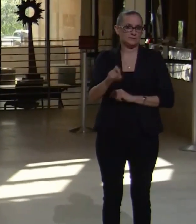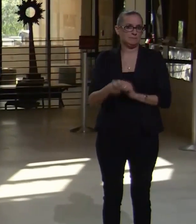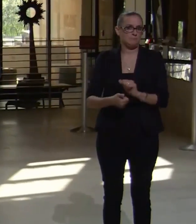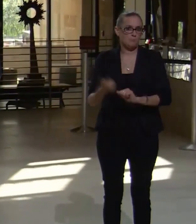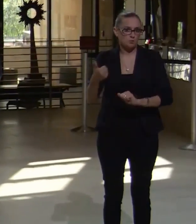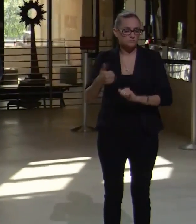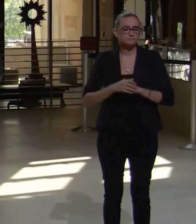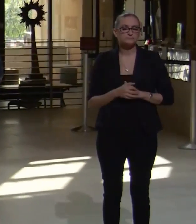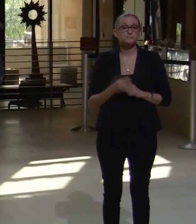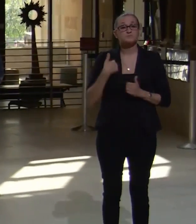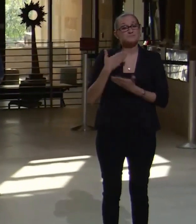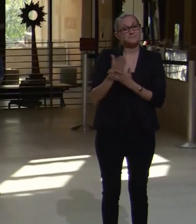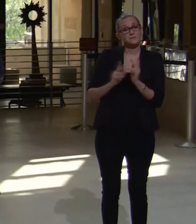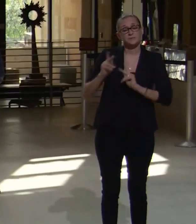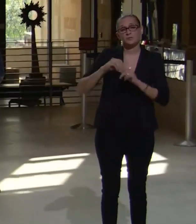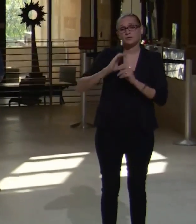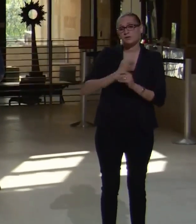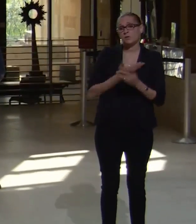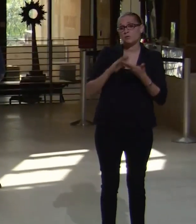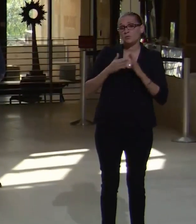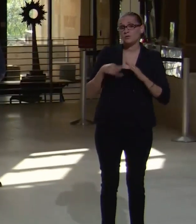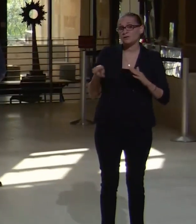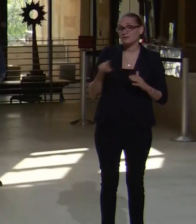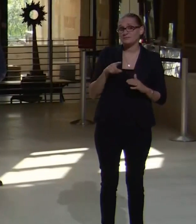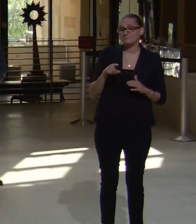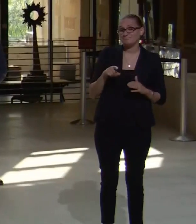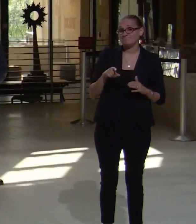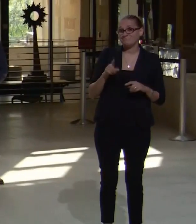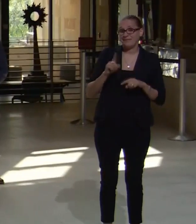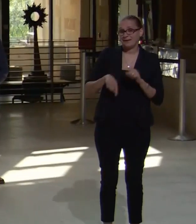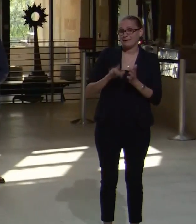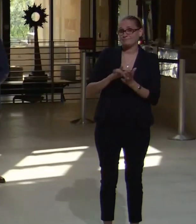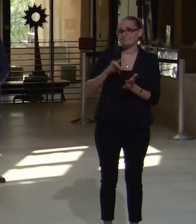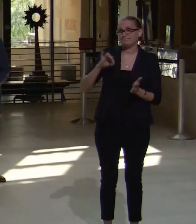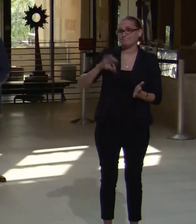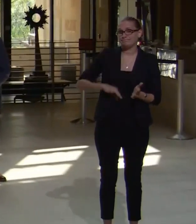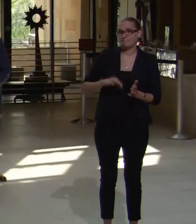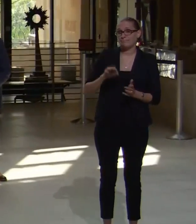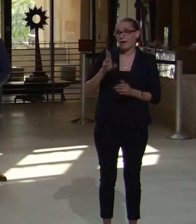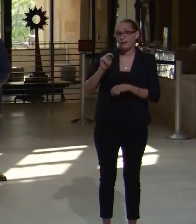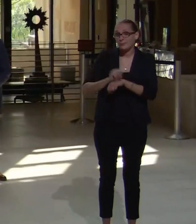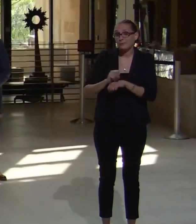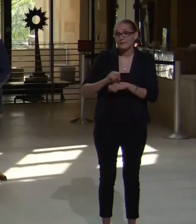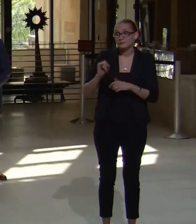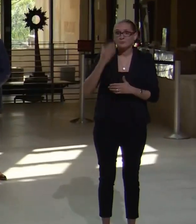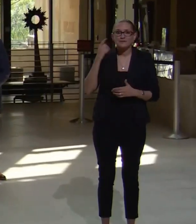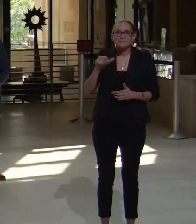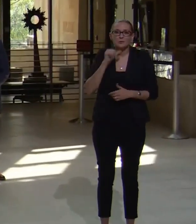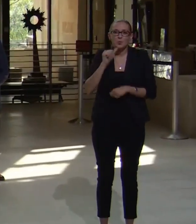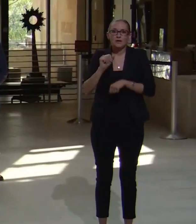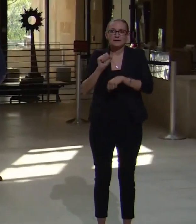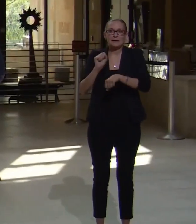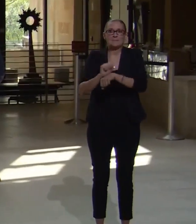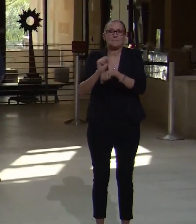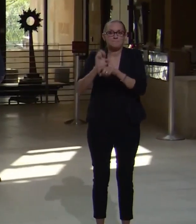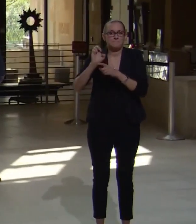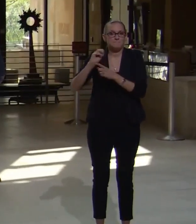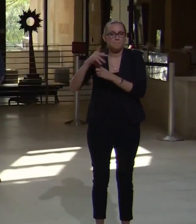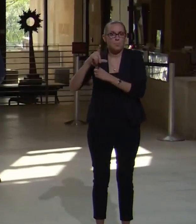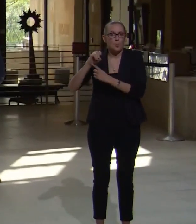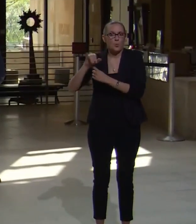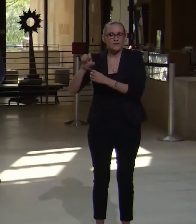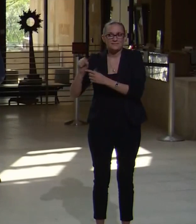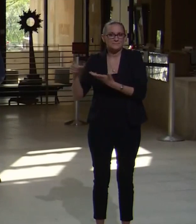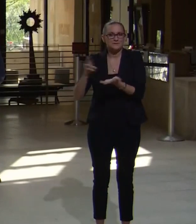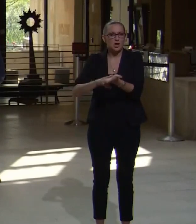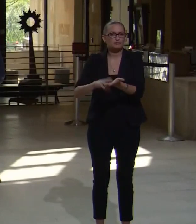most. We have some folks in our community that aren't going to be able to take advantage of unemployment insurance because they weren't employees. We have